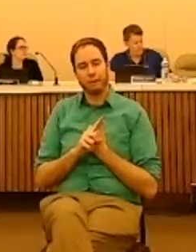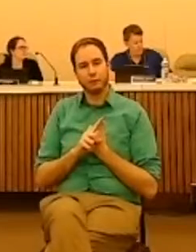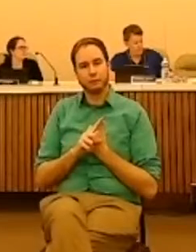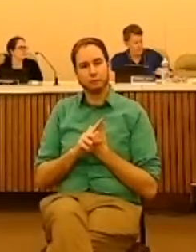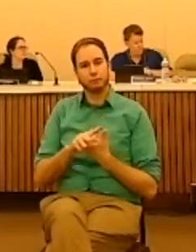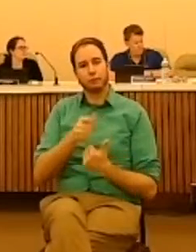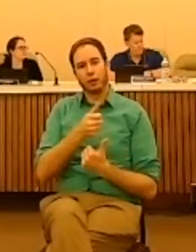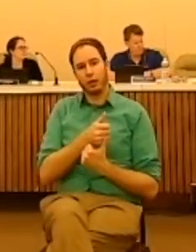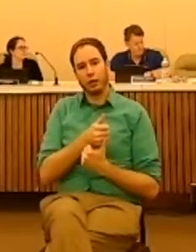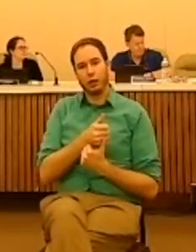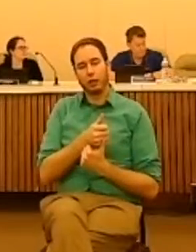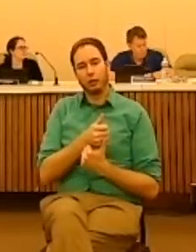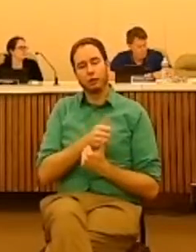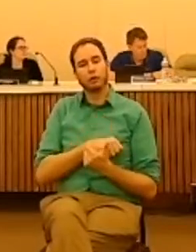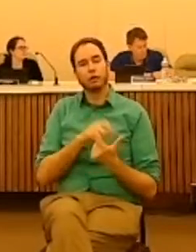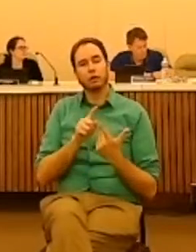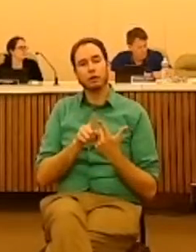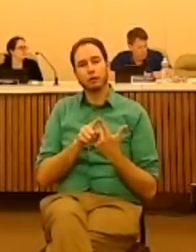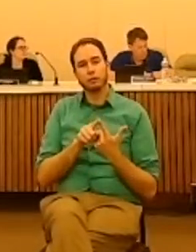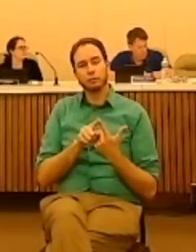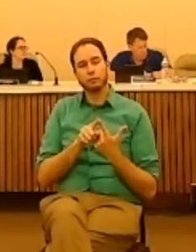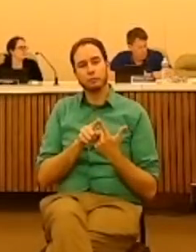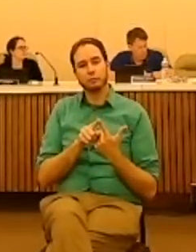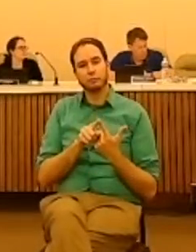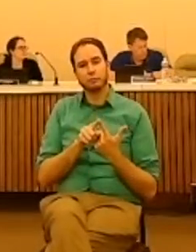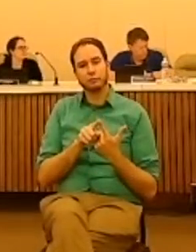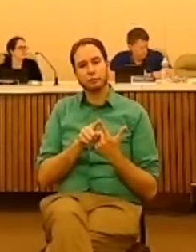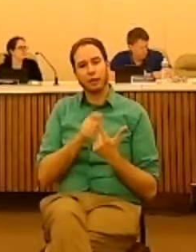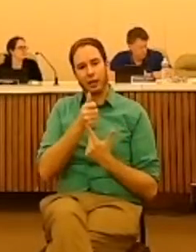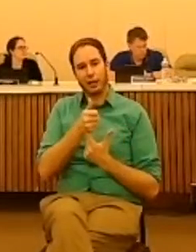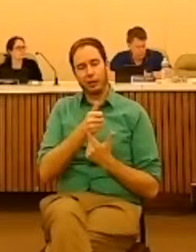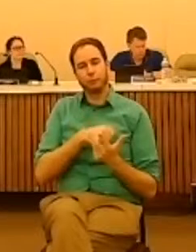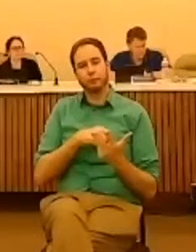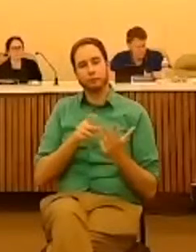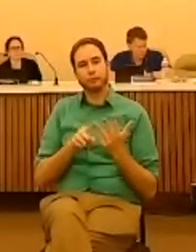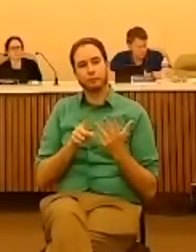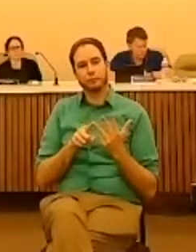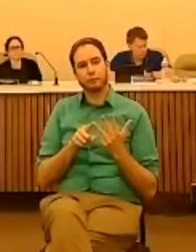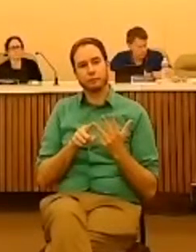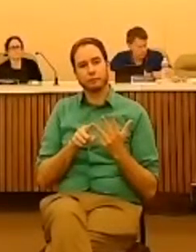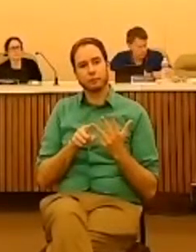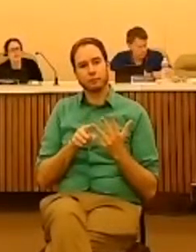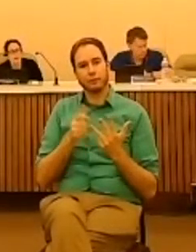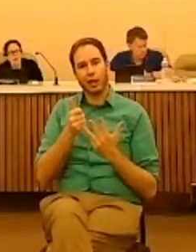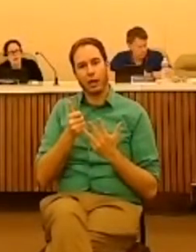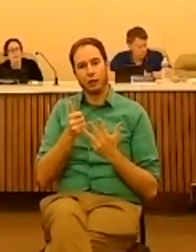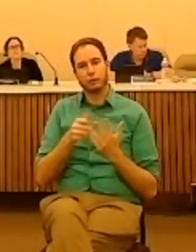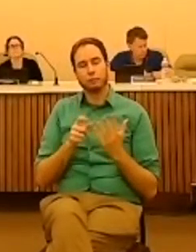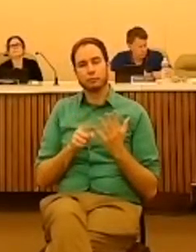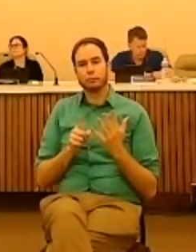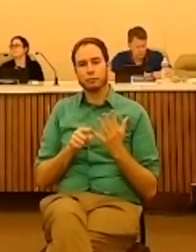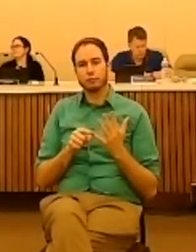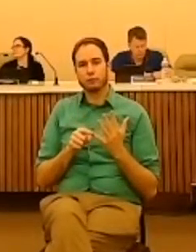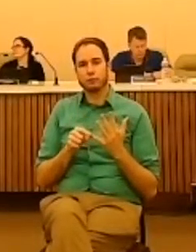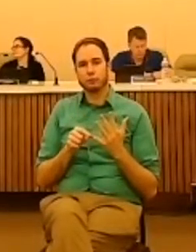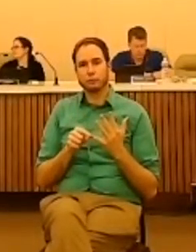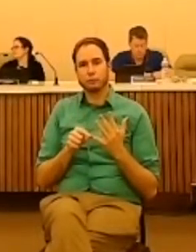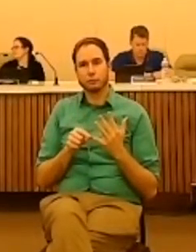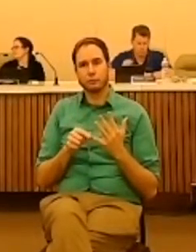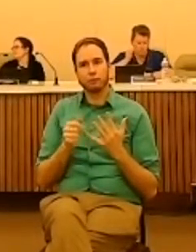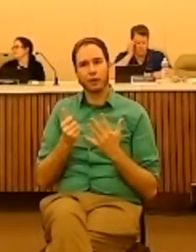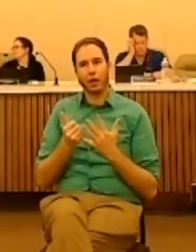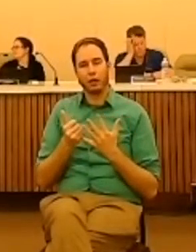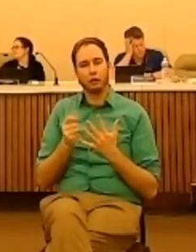Councilmember Barley, Aye. Councilmember Stafford, Aye. Councilmember Safranik, Aye. Councilmember